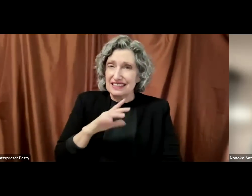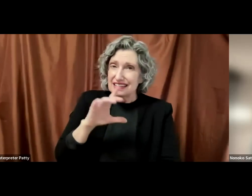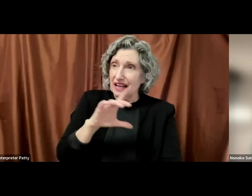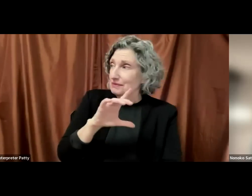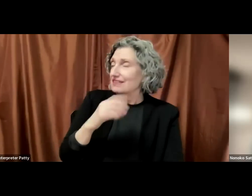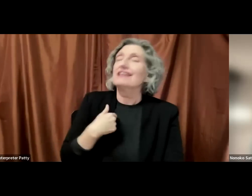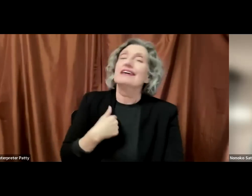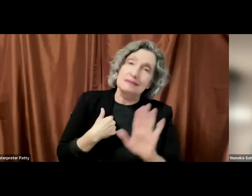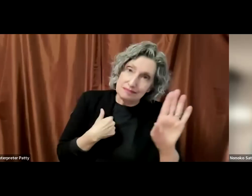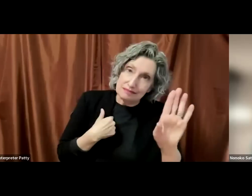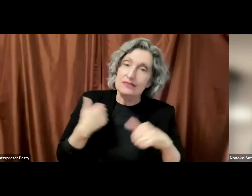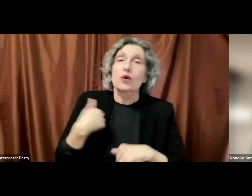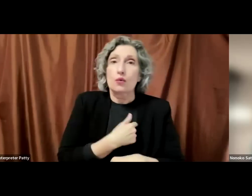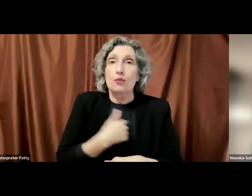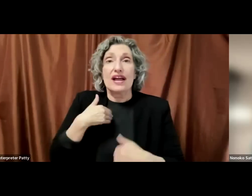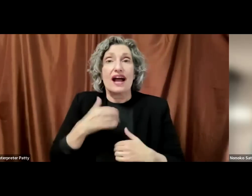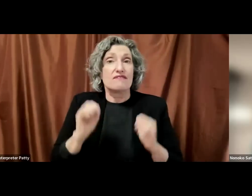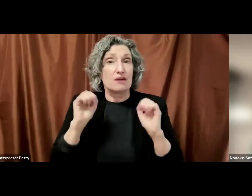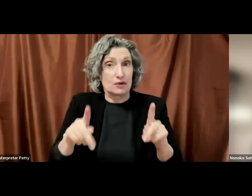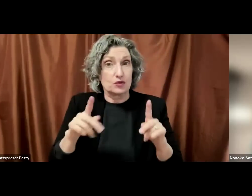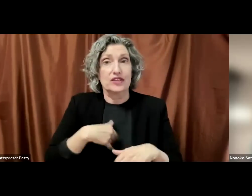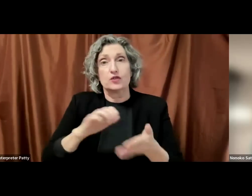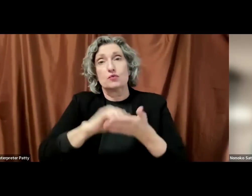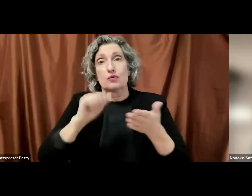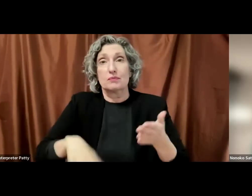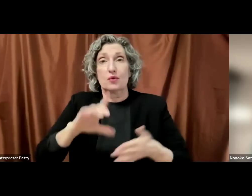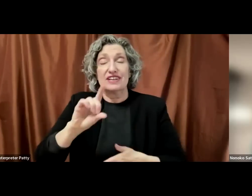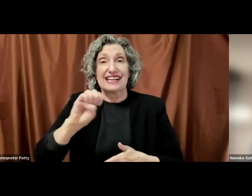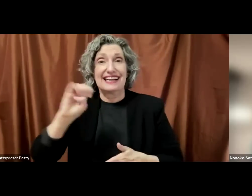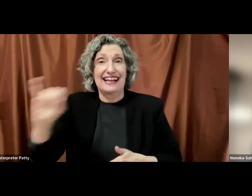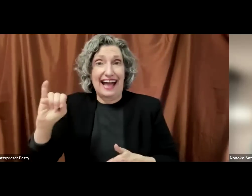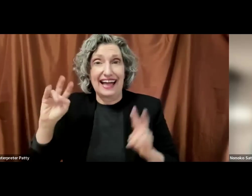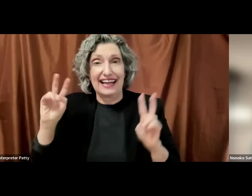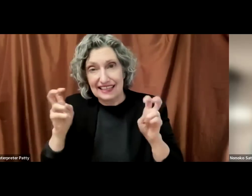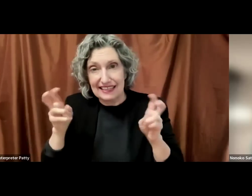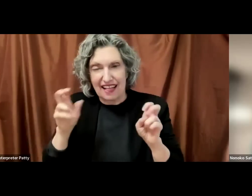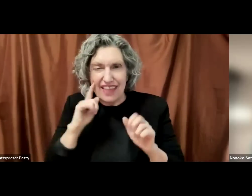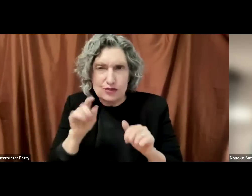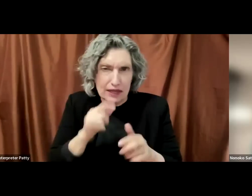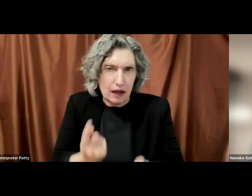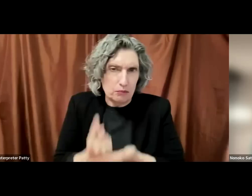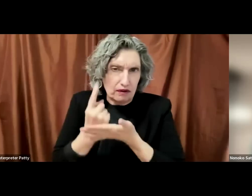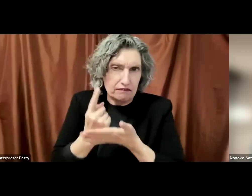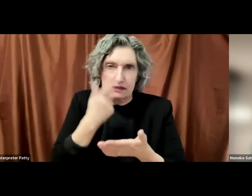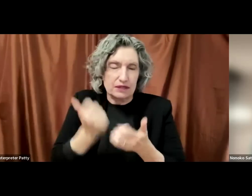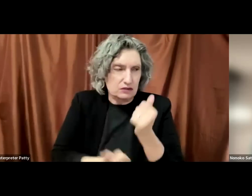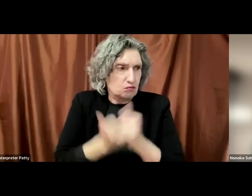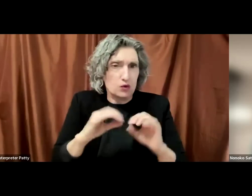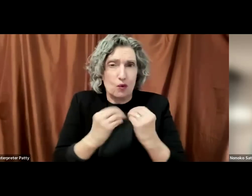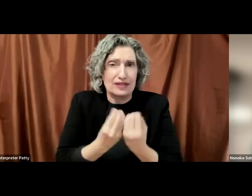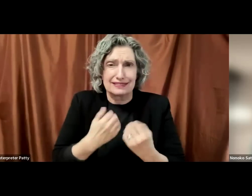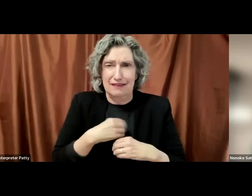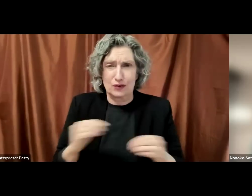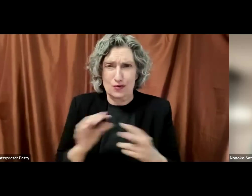of privilege, as many social justice organizations simply have no choice. We also heard from organizations that